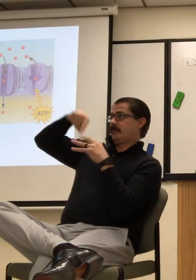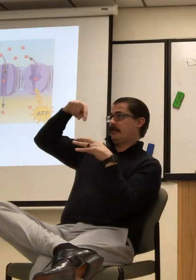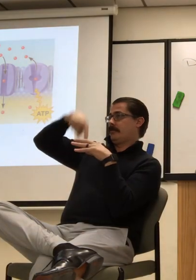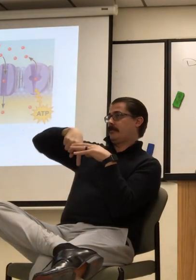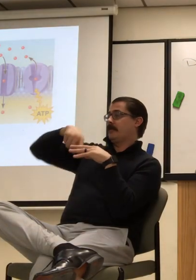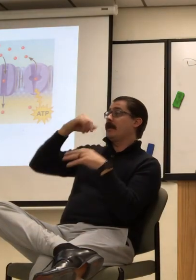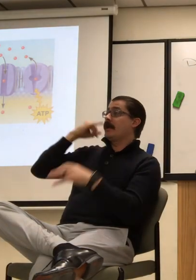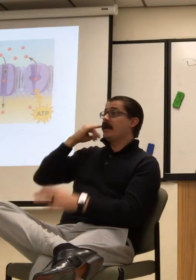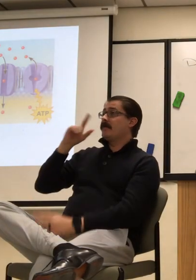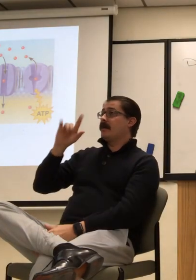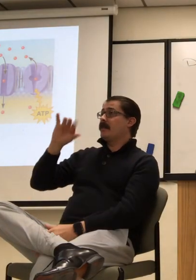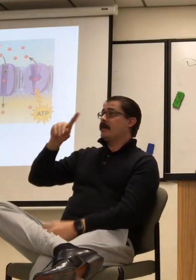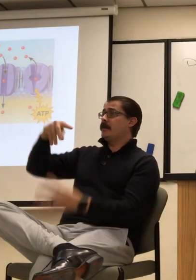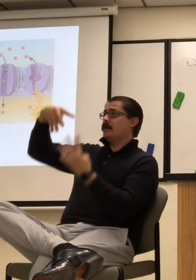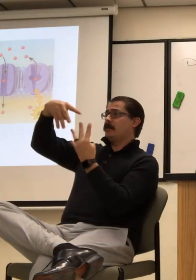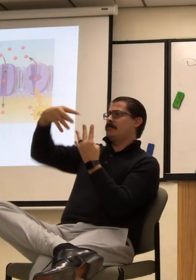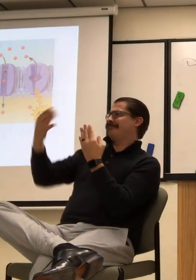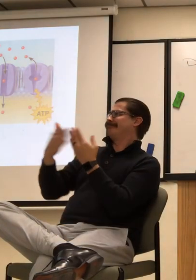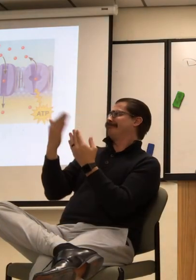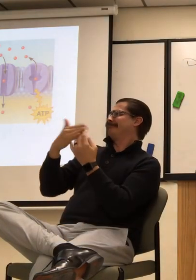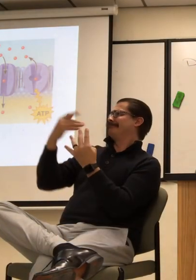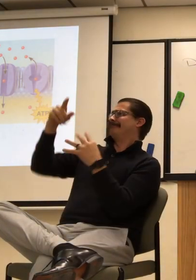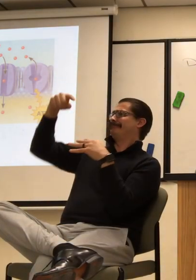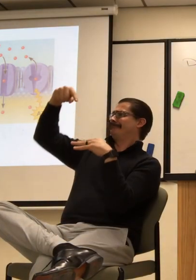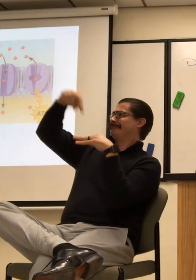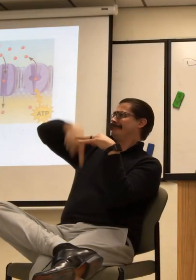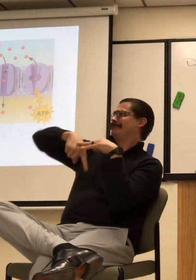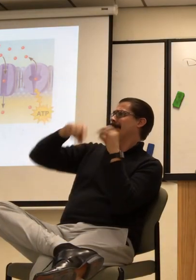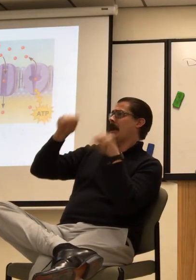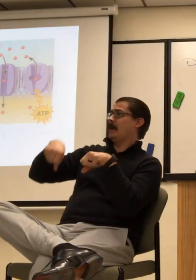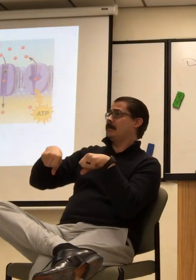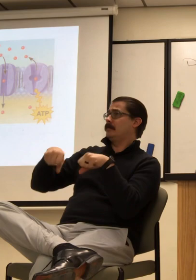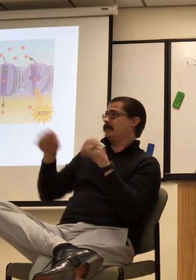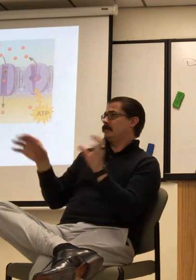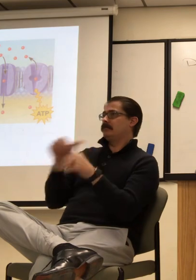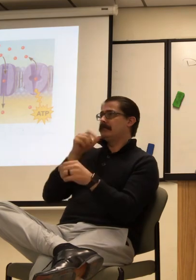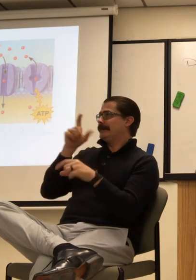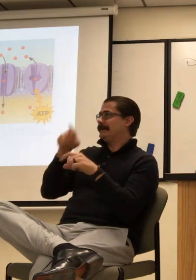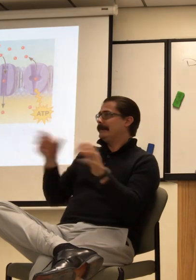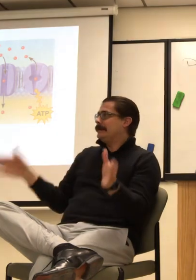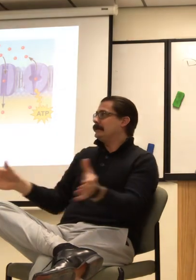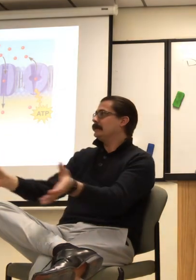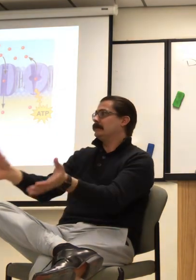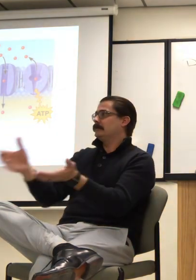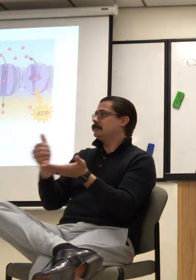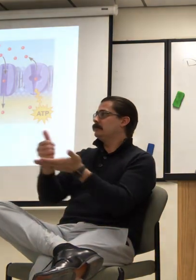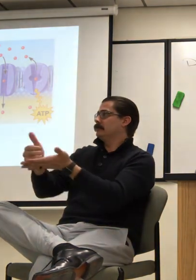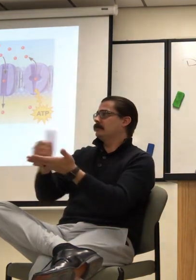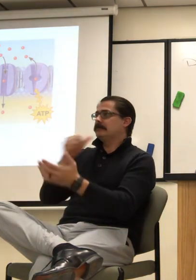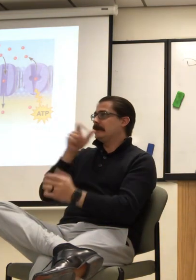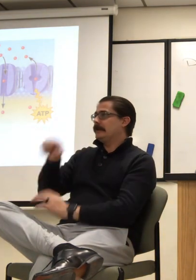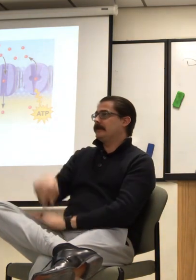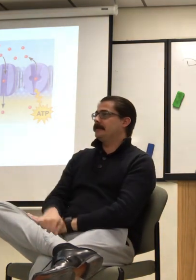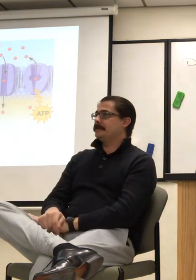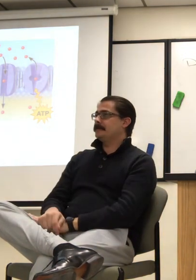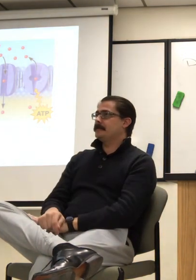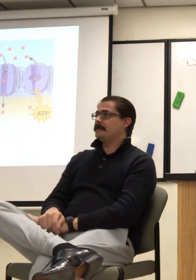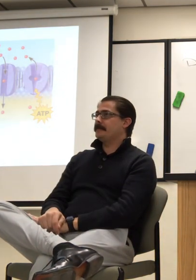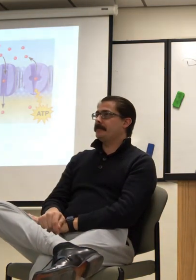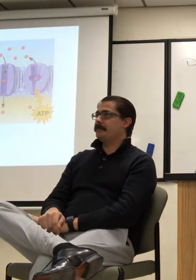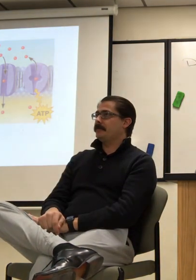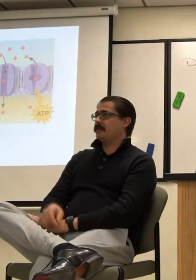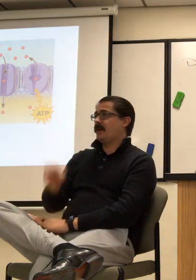If it's a lipid, it can pass freely, and it does. It doesn't need a carrier. So